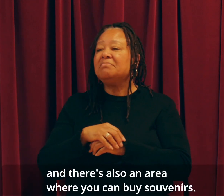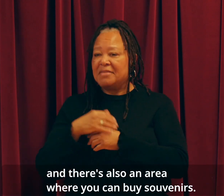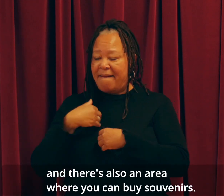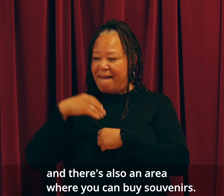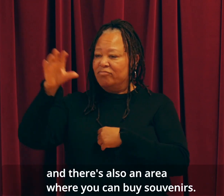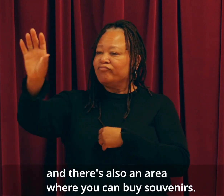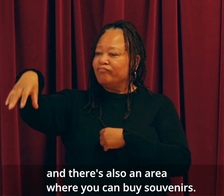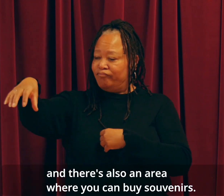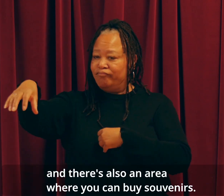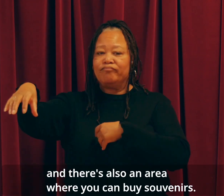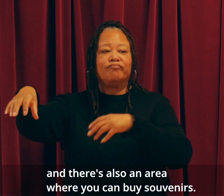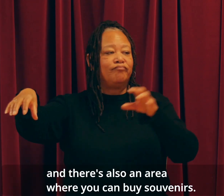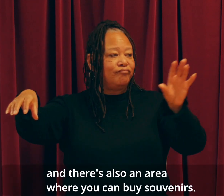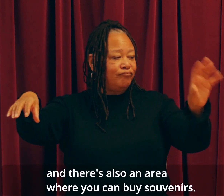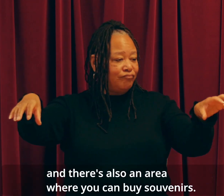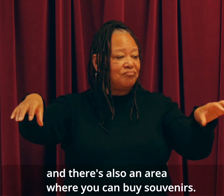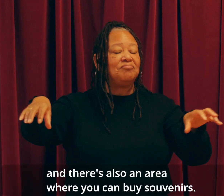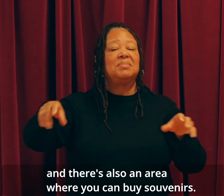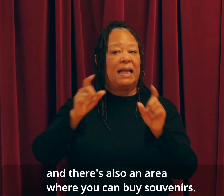And there's also an area where you can buy souvenirs.